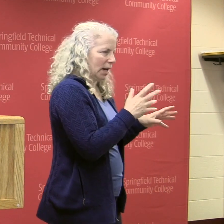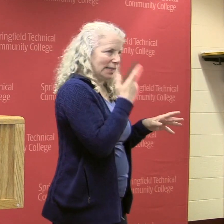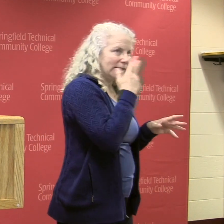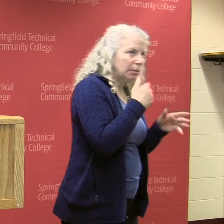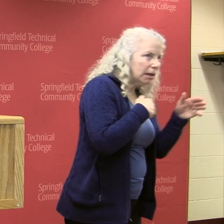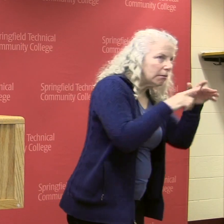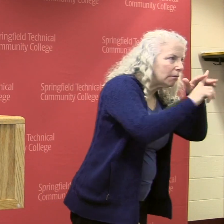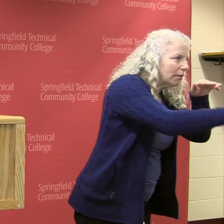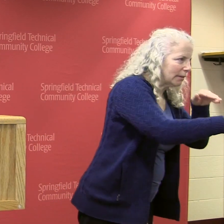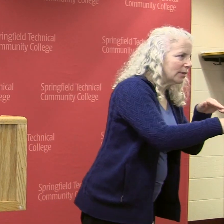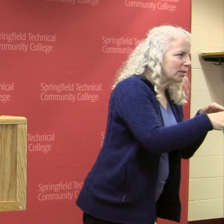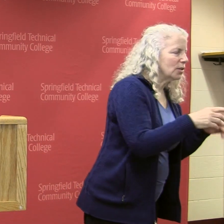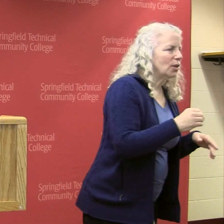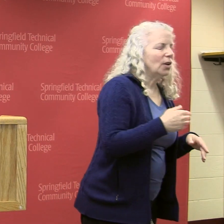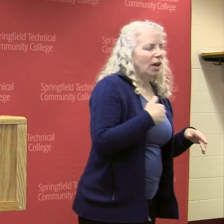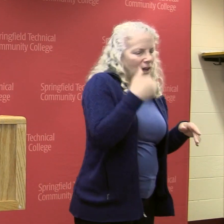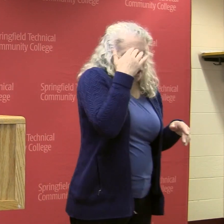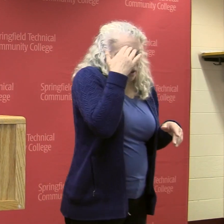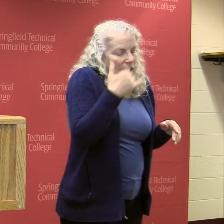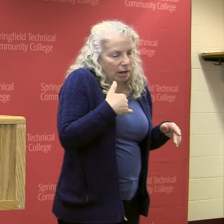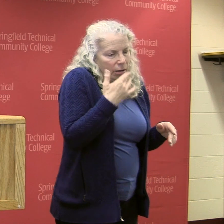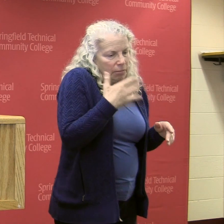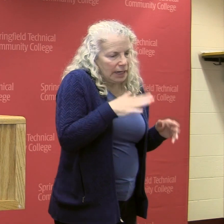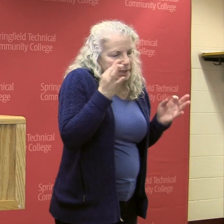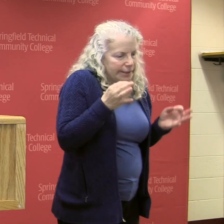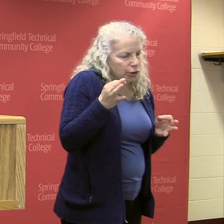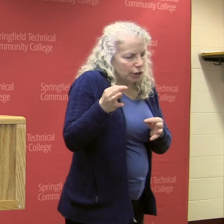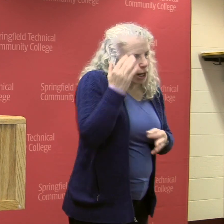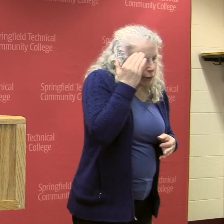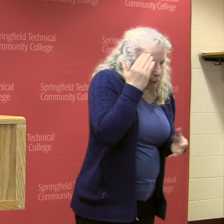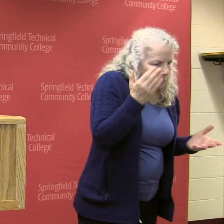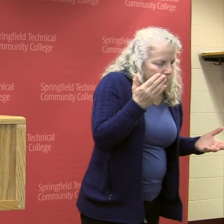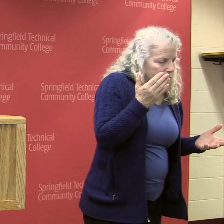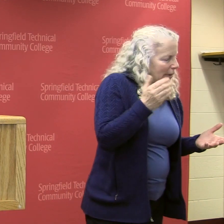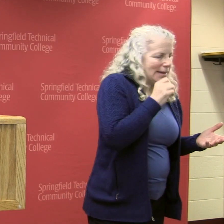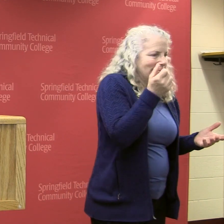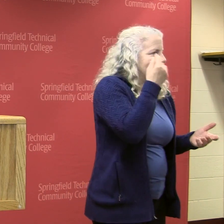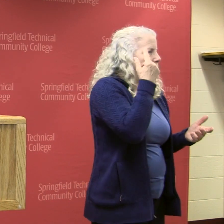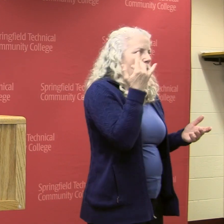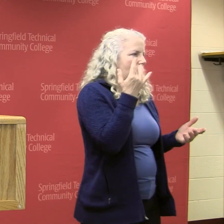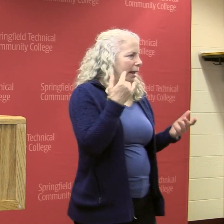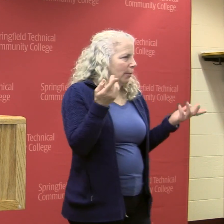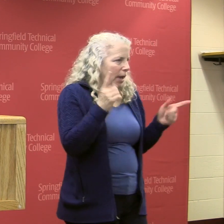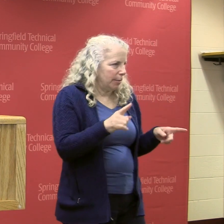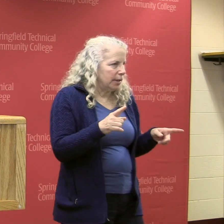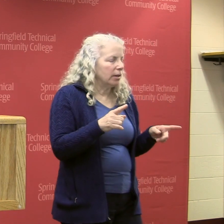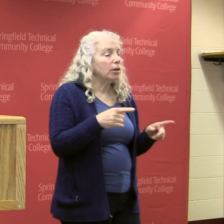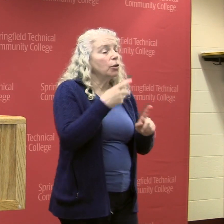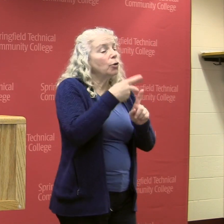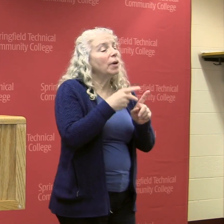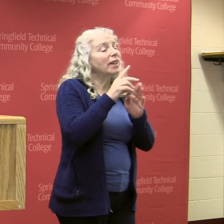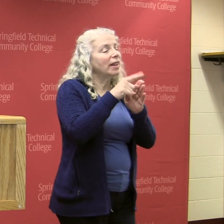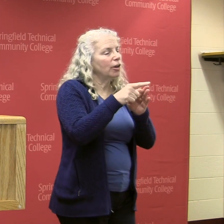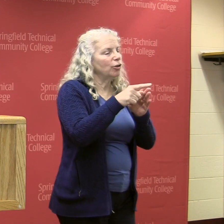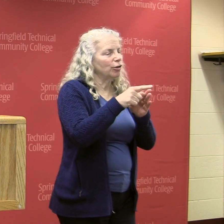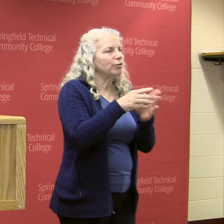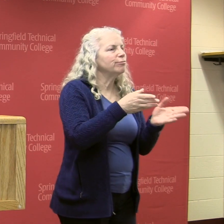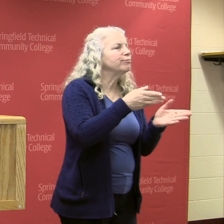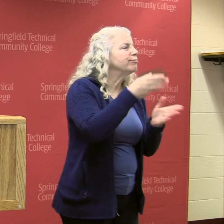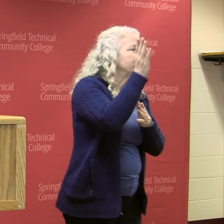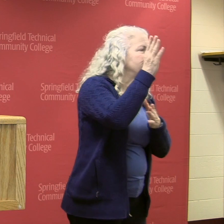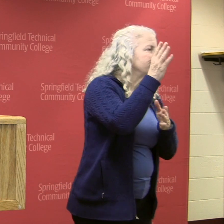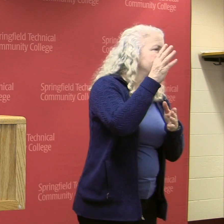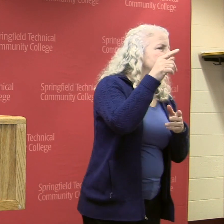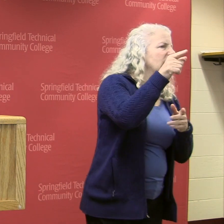decisions. I understand why I was doing this to myself. A couple of months later, I ended up in another program called